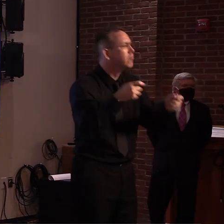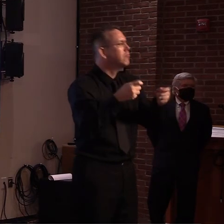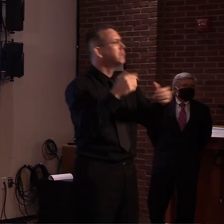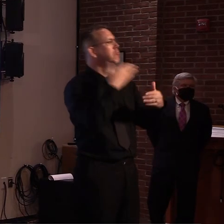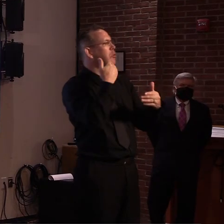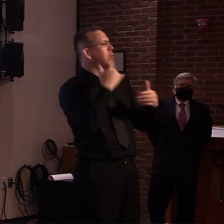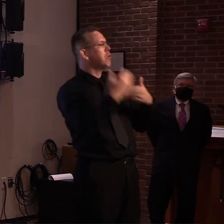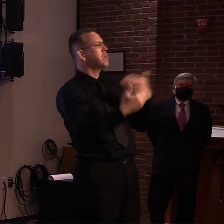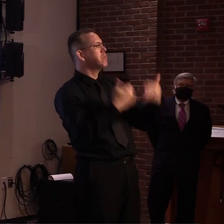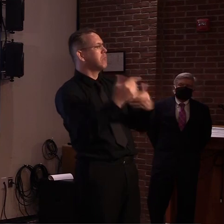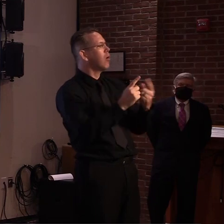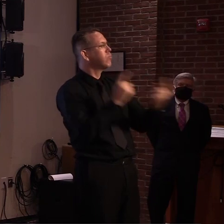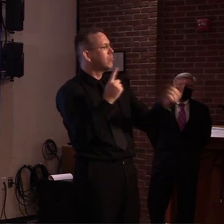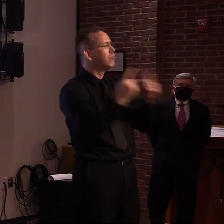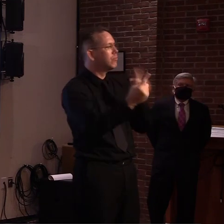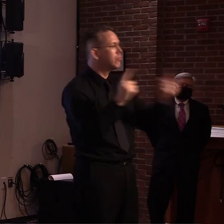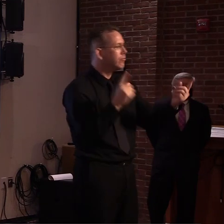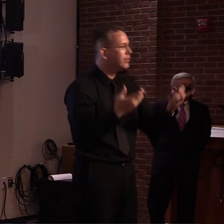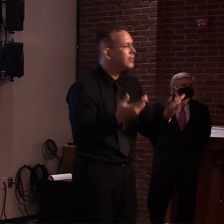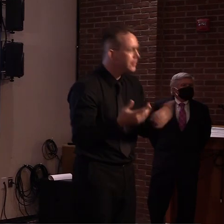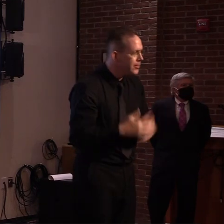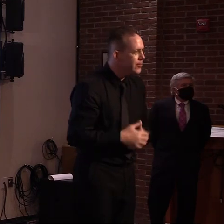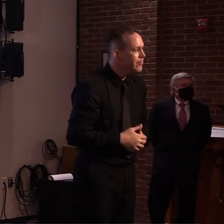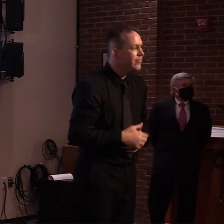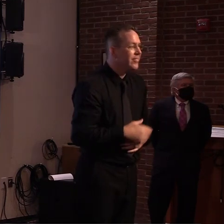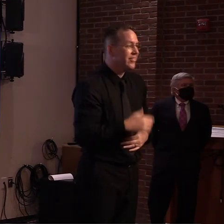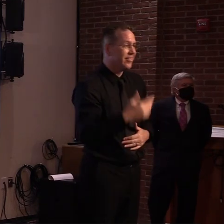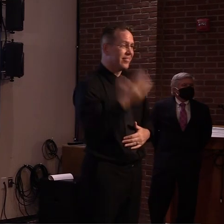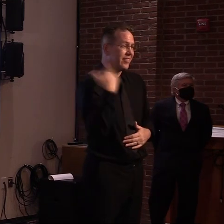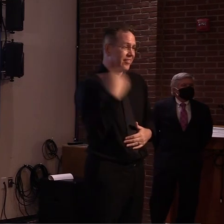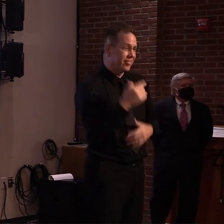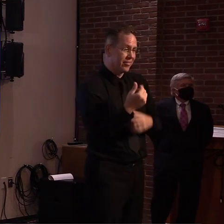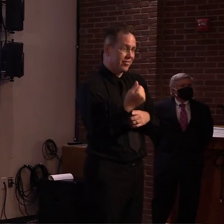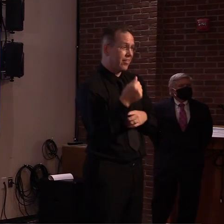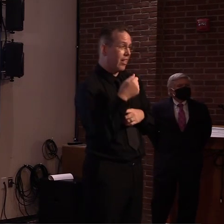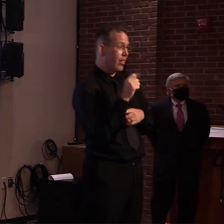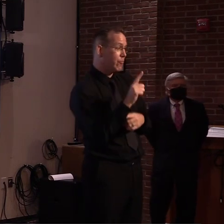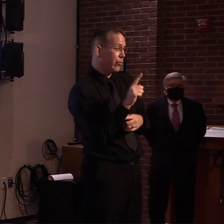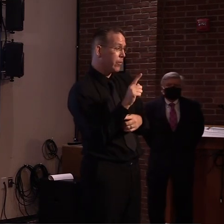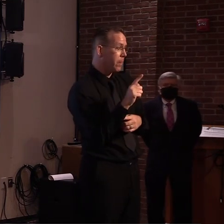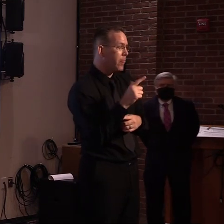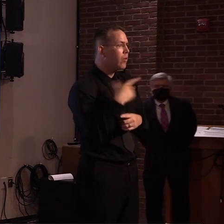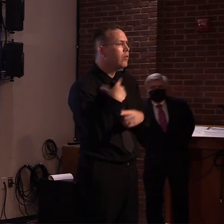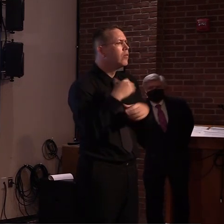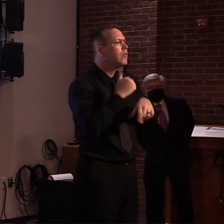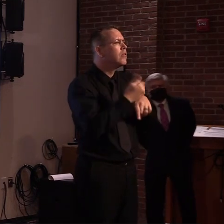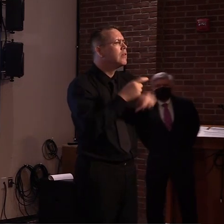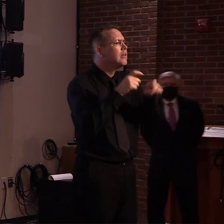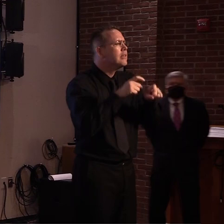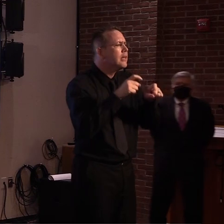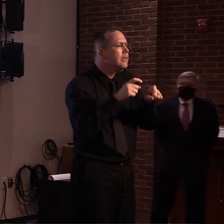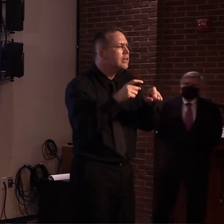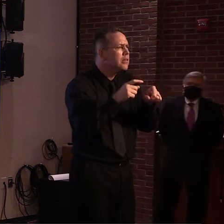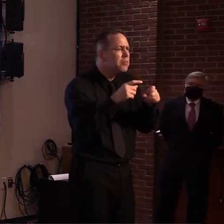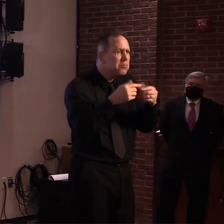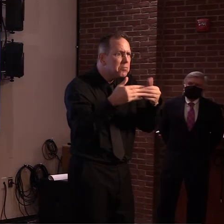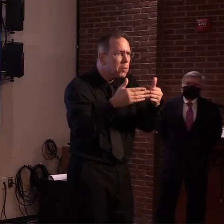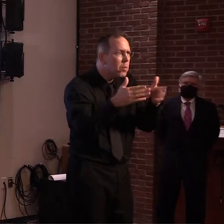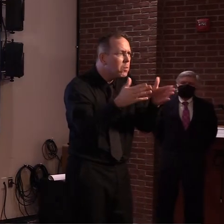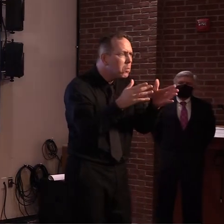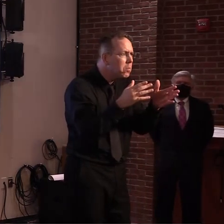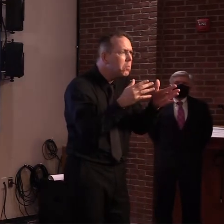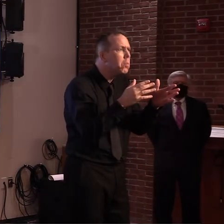Because we don't know what we could do in testing at this point in time. Our capabilities were so limited, and now they are